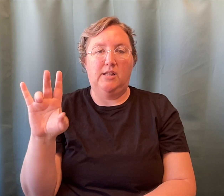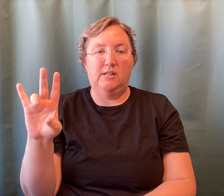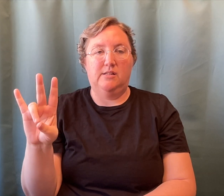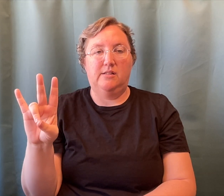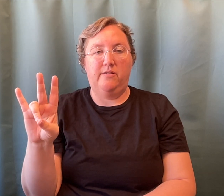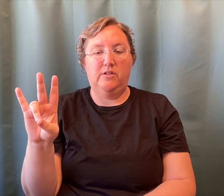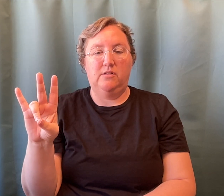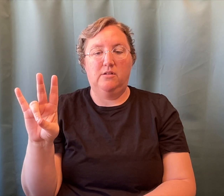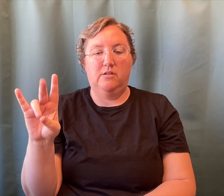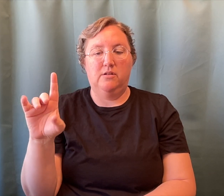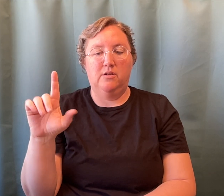27,